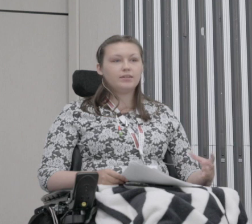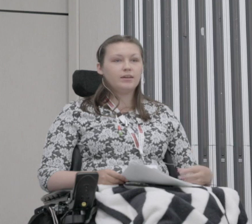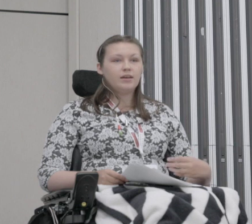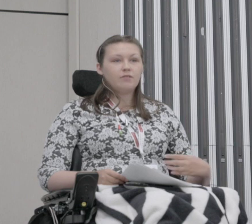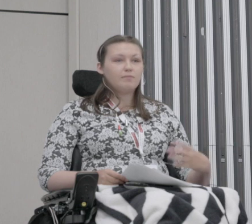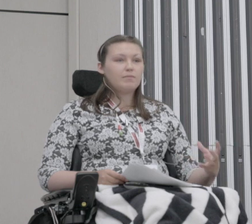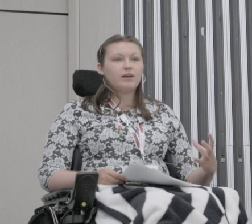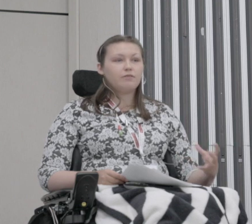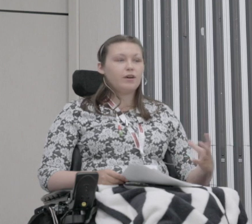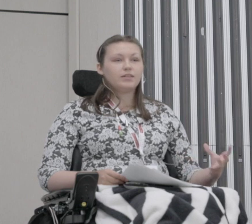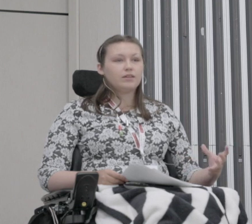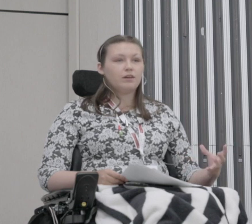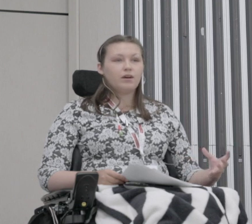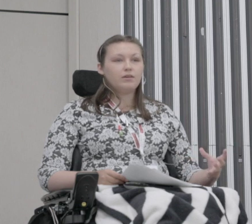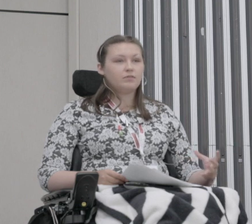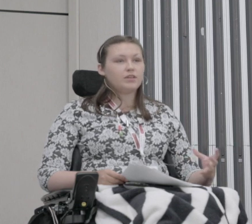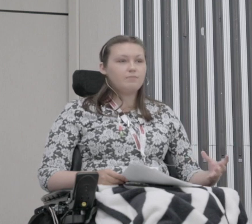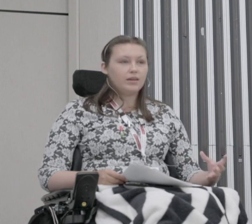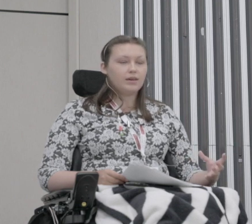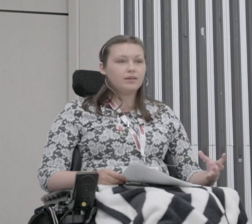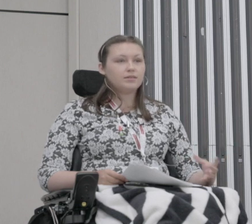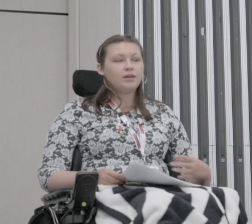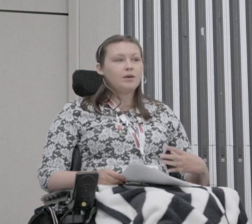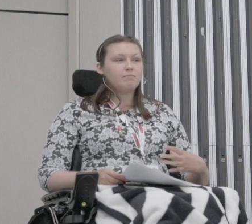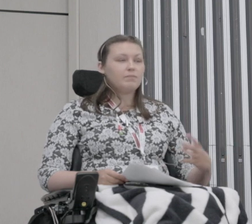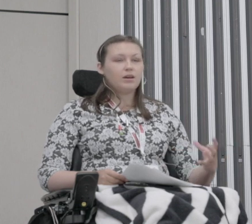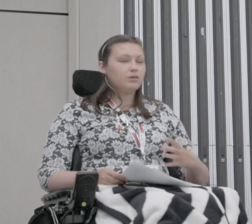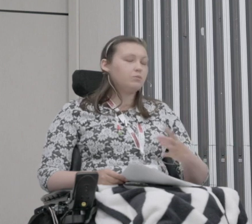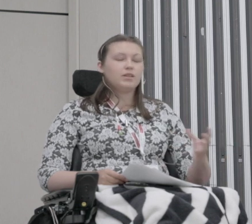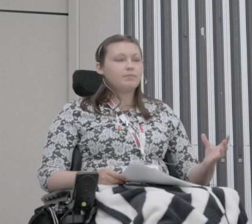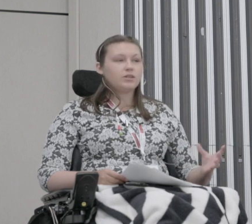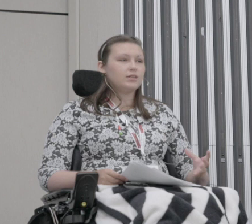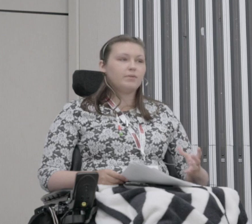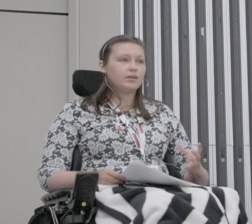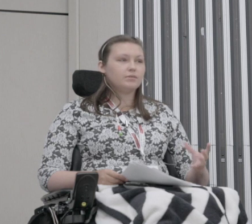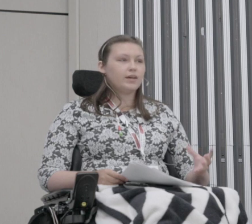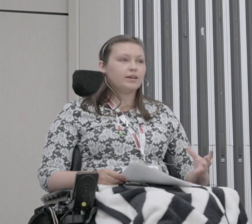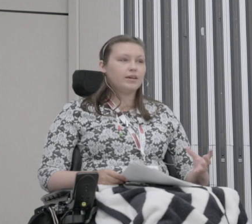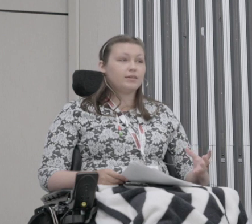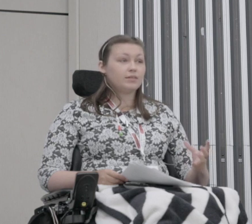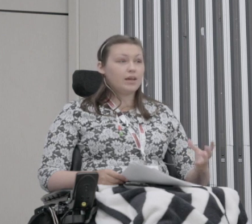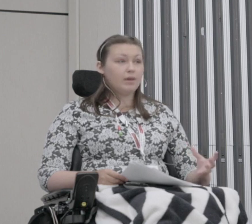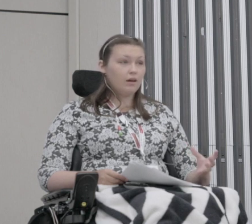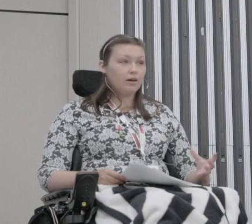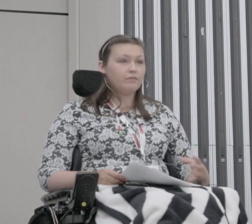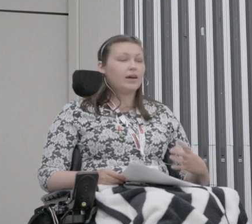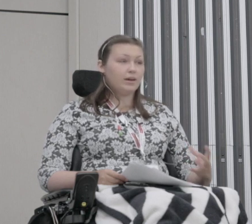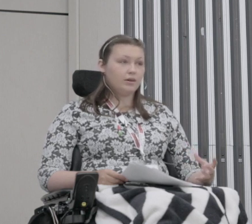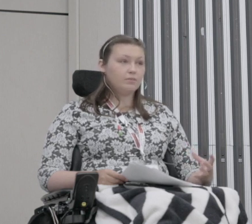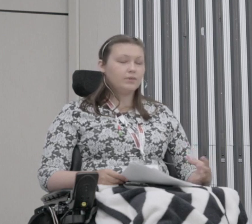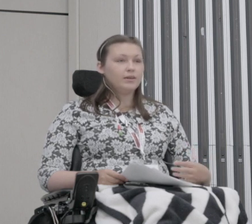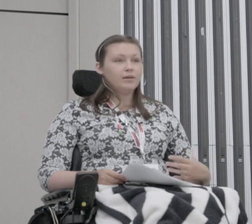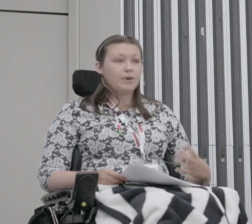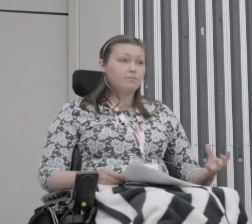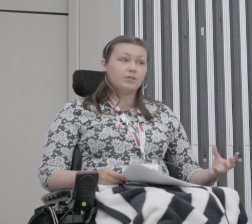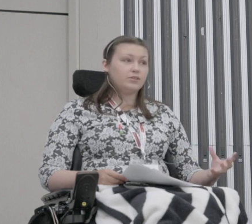our head. For Mum and I fighting on our own for so many years, Mum had learned all these specialist medical techniques to keep me alive and at